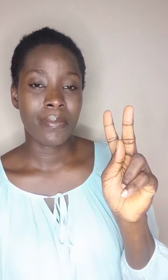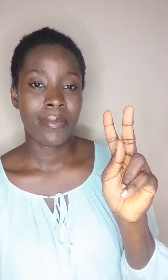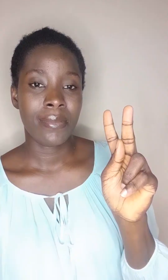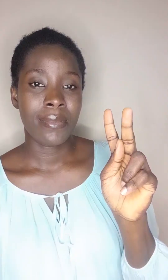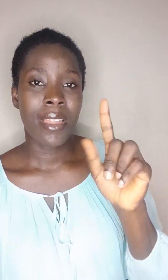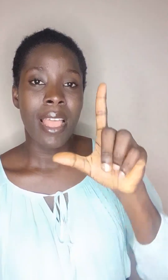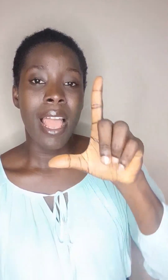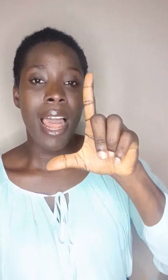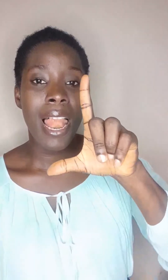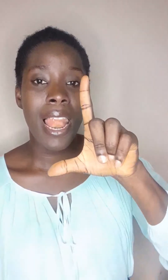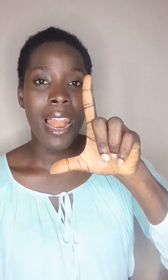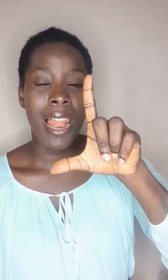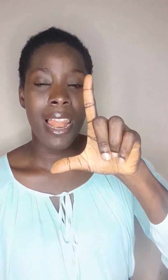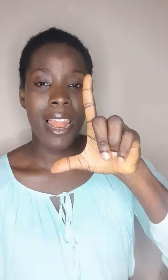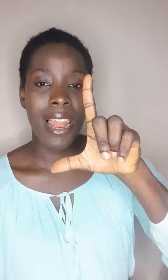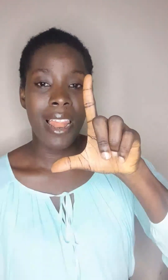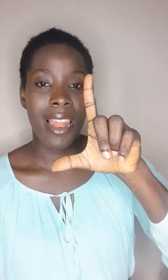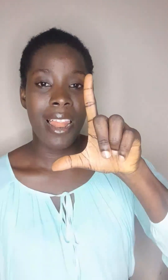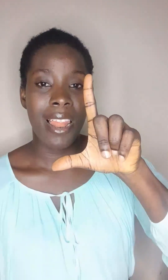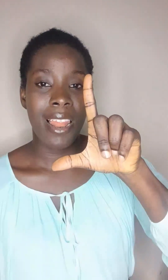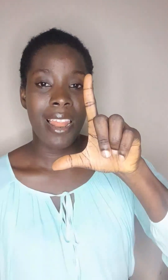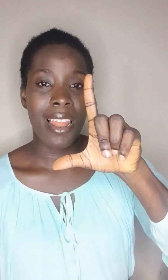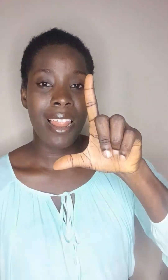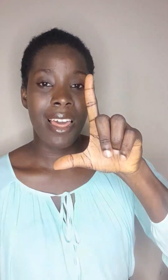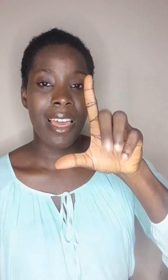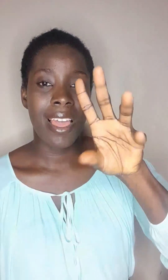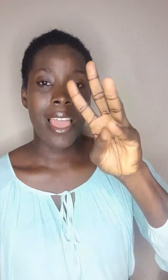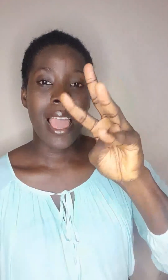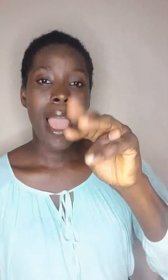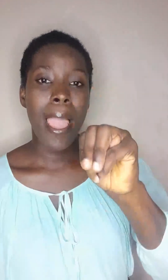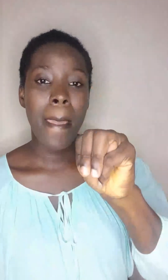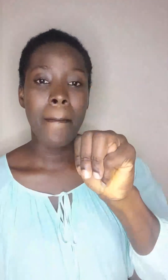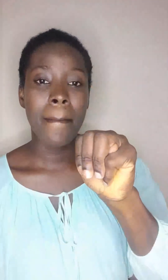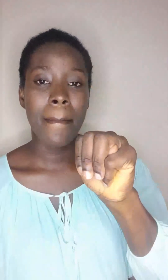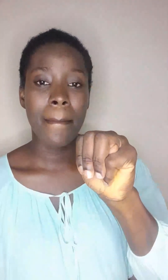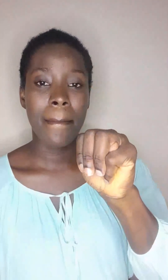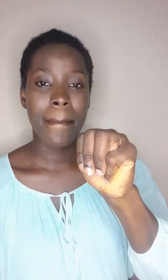L, M